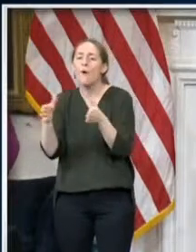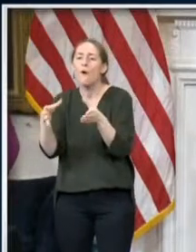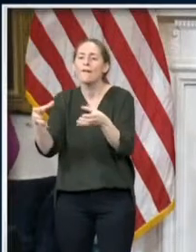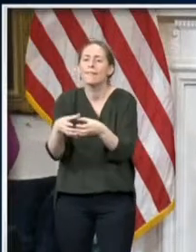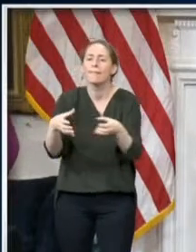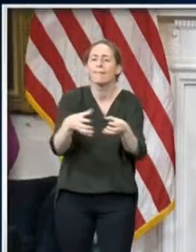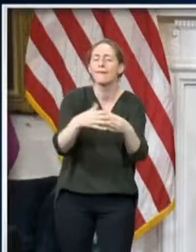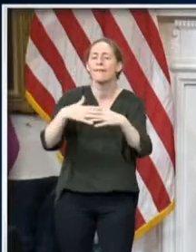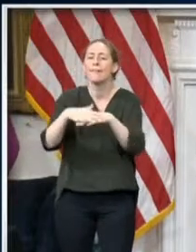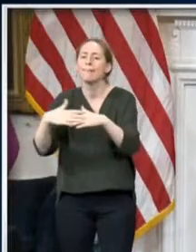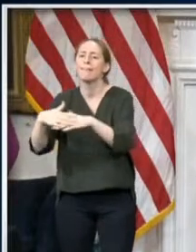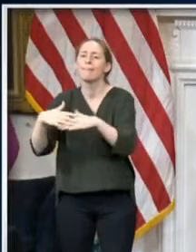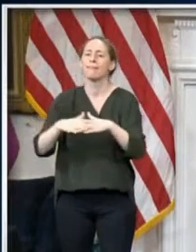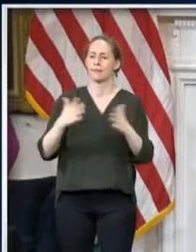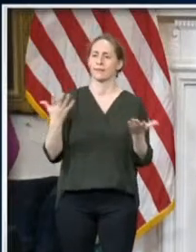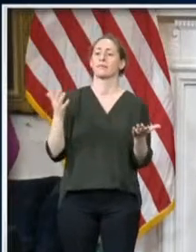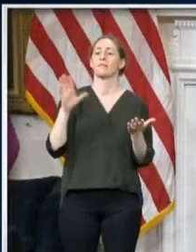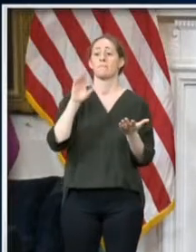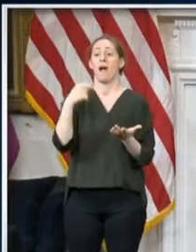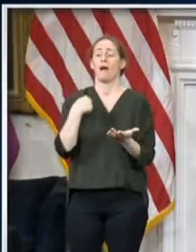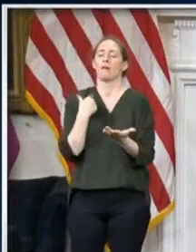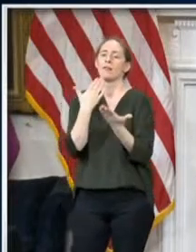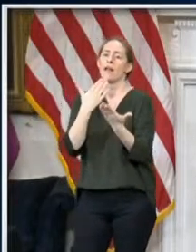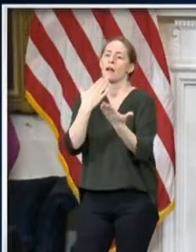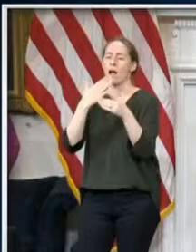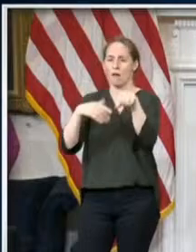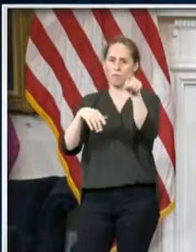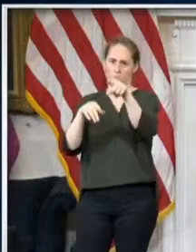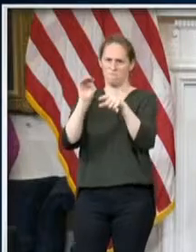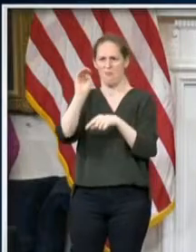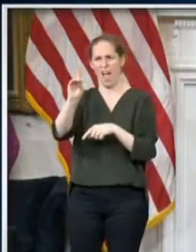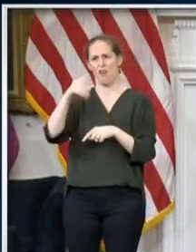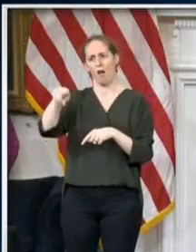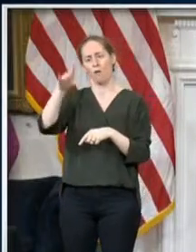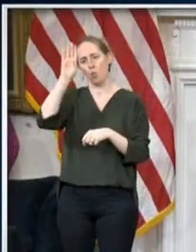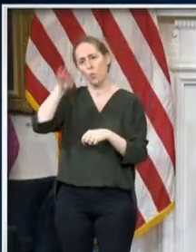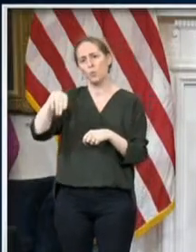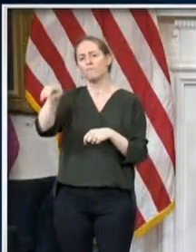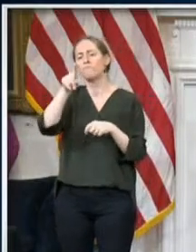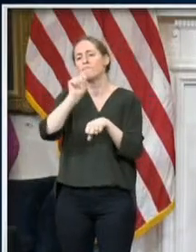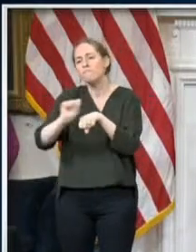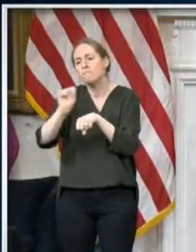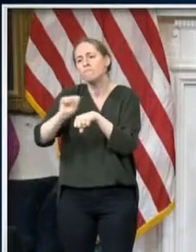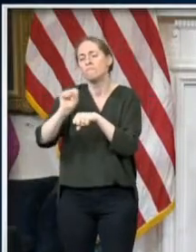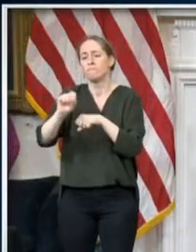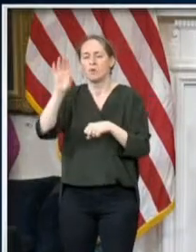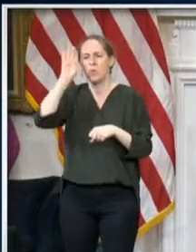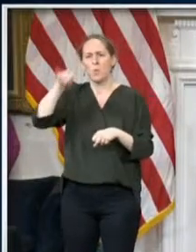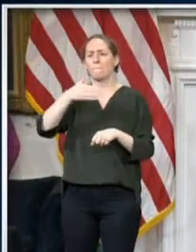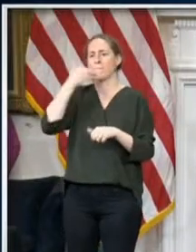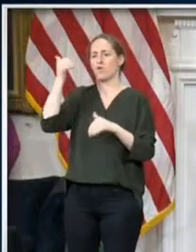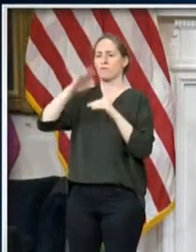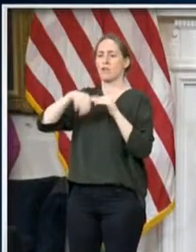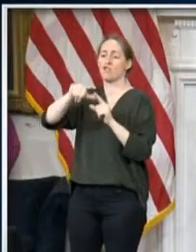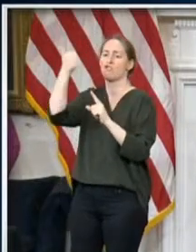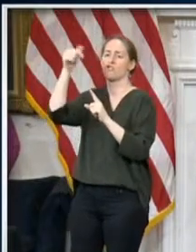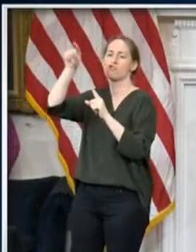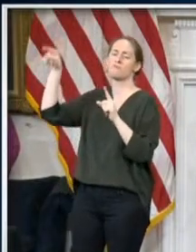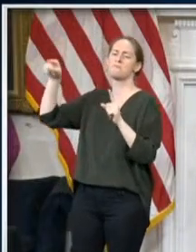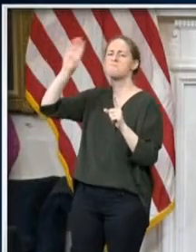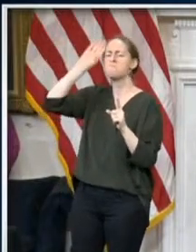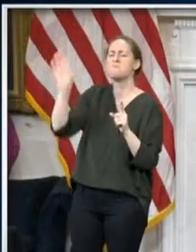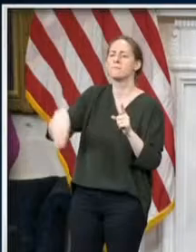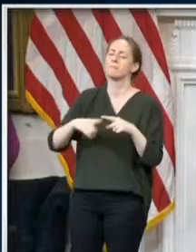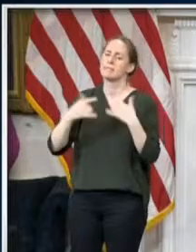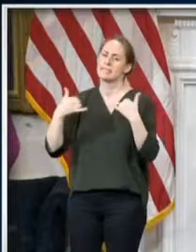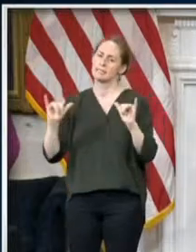of Maryland, our metrics currently remain better than most of the nation. We're also in a much better position